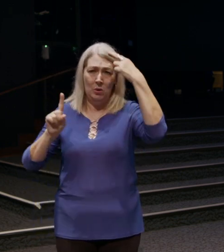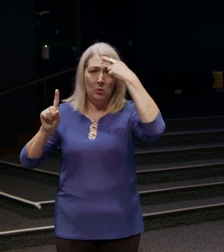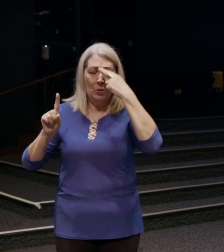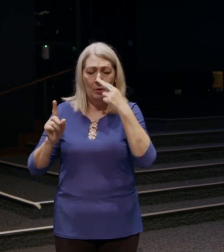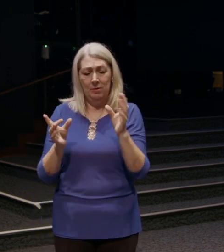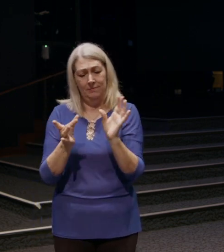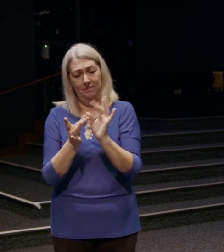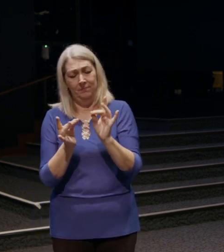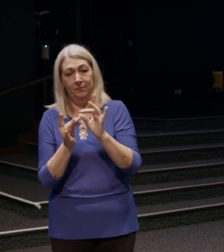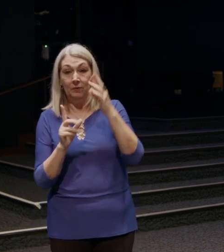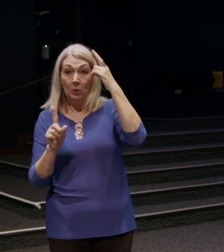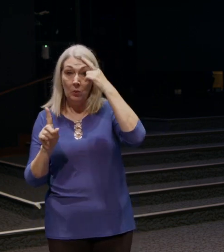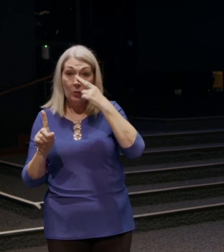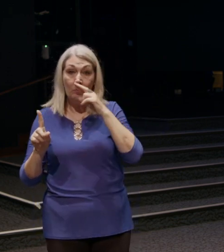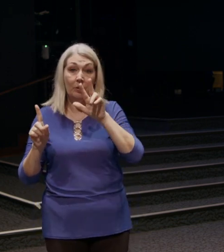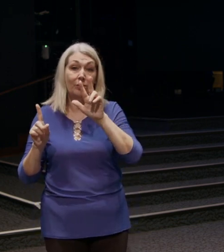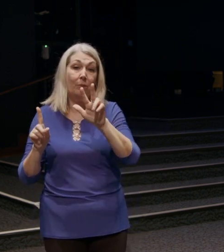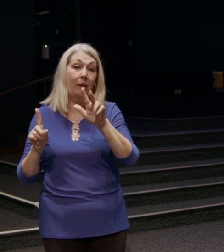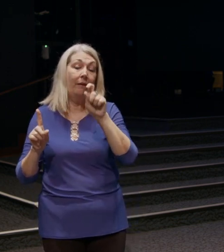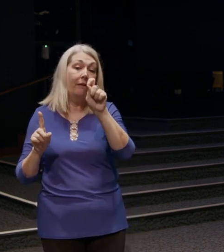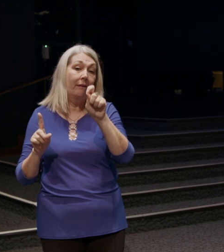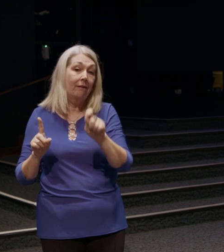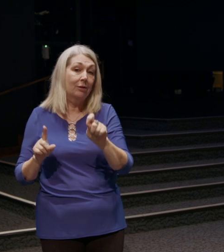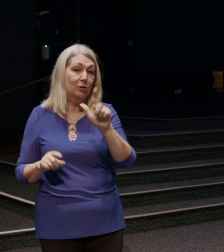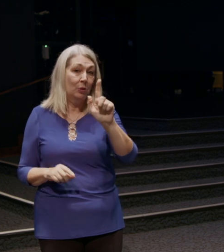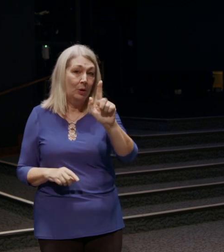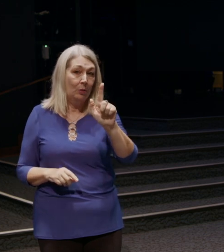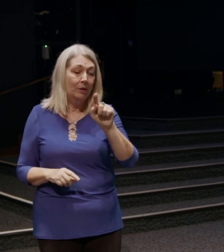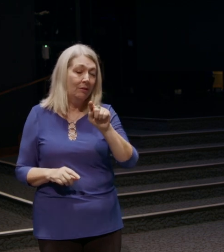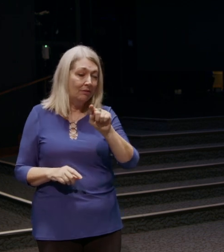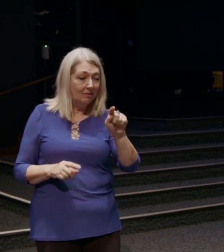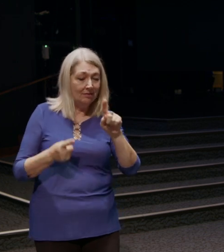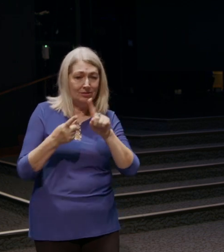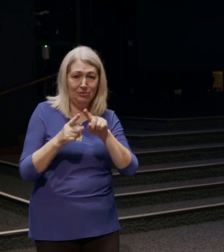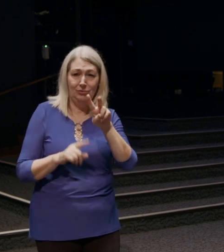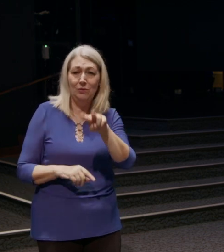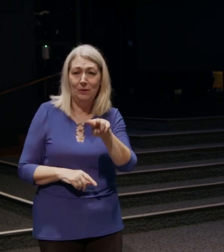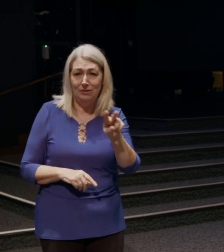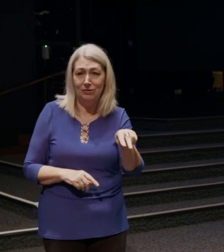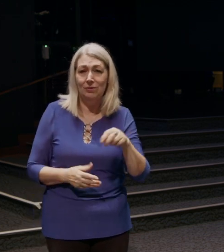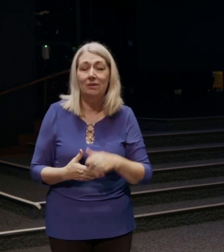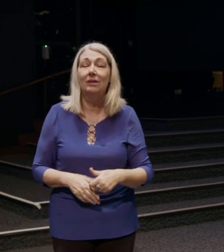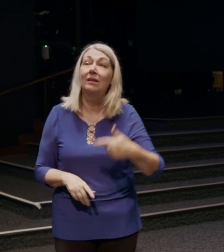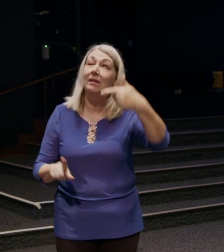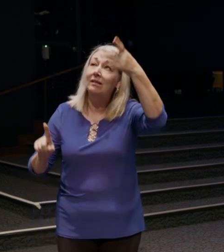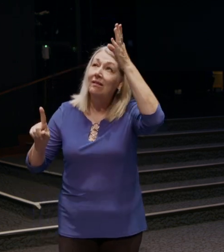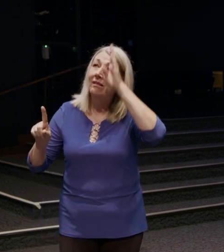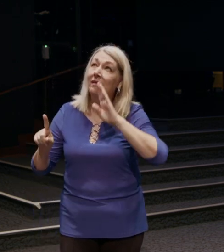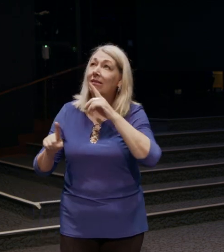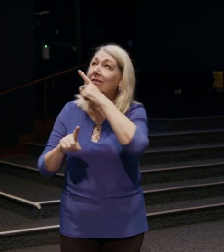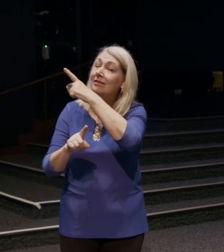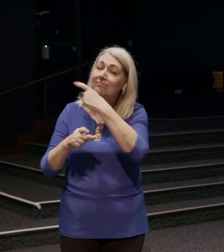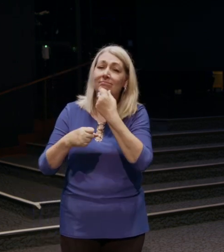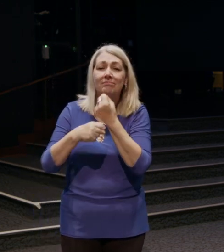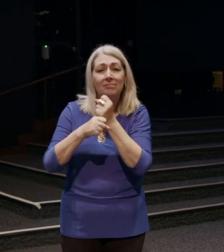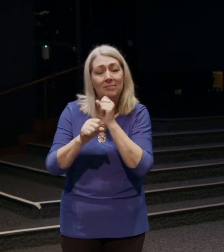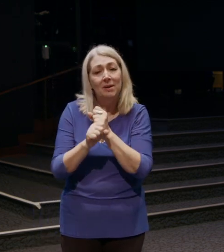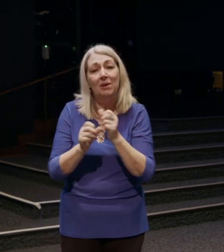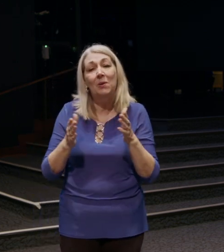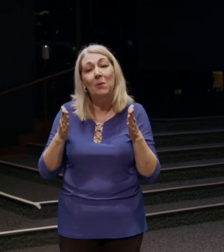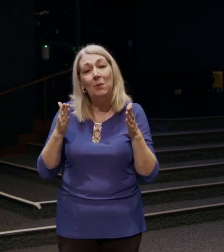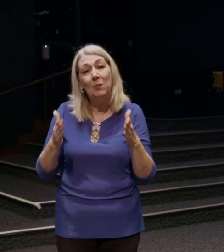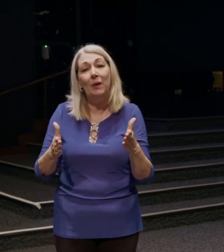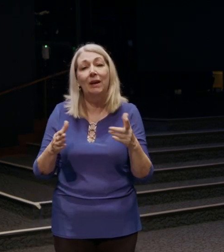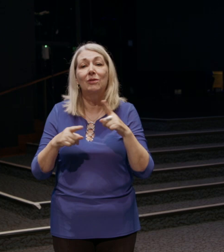this, Romans chapter 3, verses 21 through 22. God has made a way